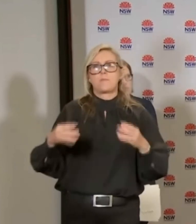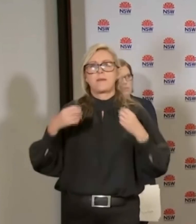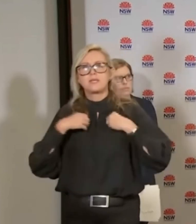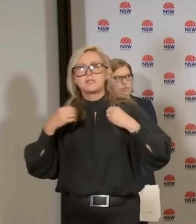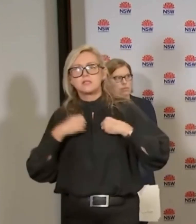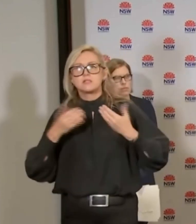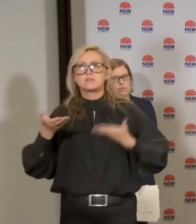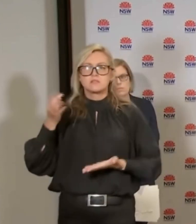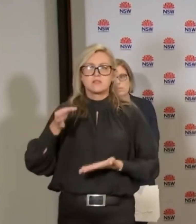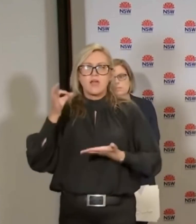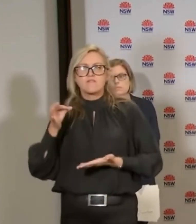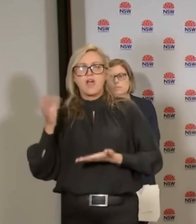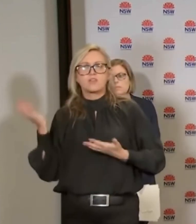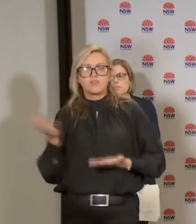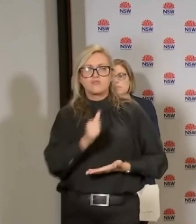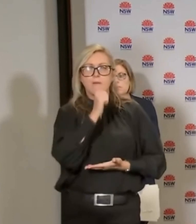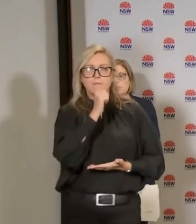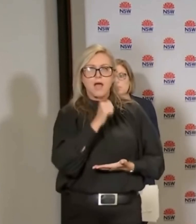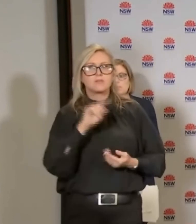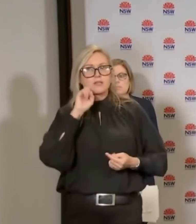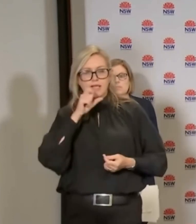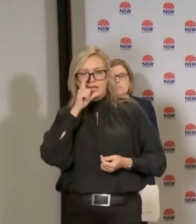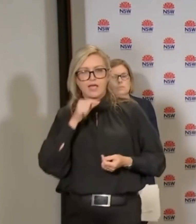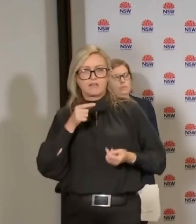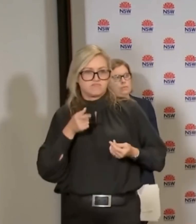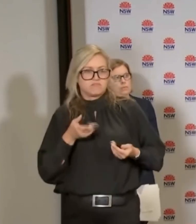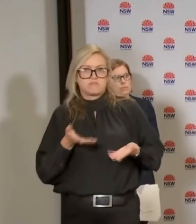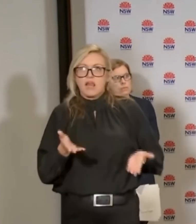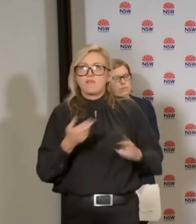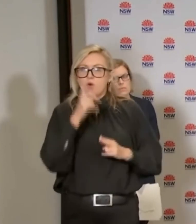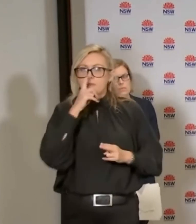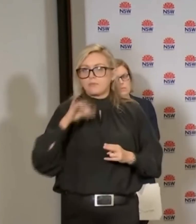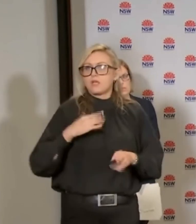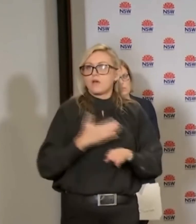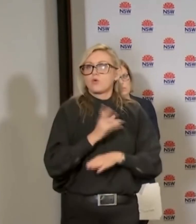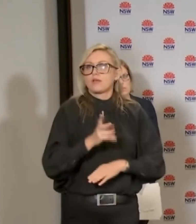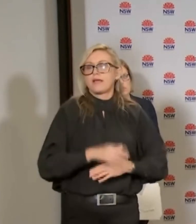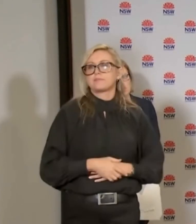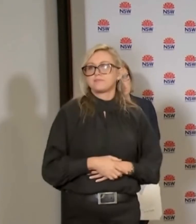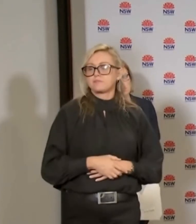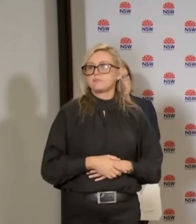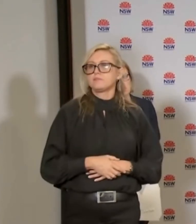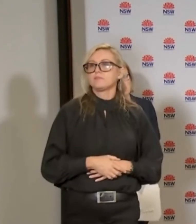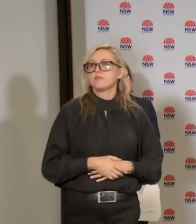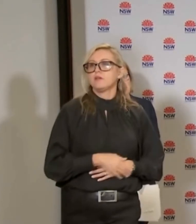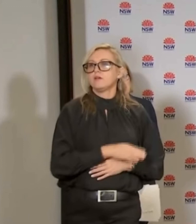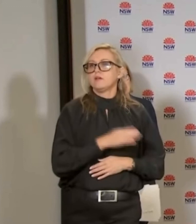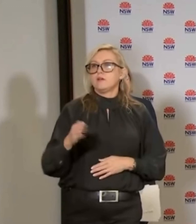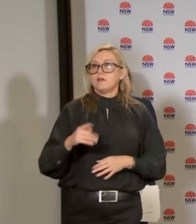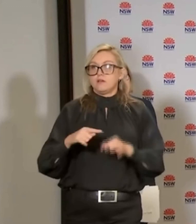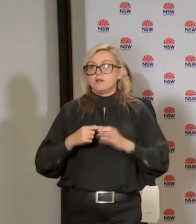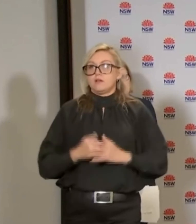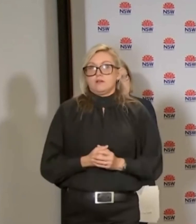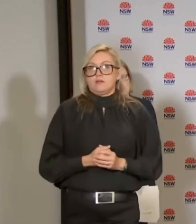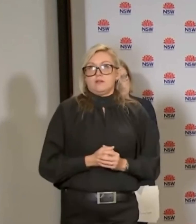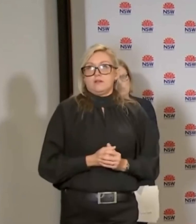their lives is a very positive thing. Treasurer, would pubs be disappointed today? I mean, I can have 50 people around at my house,